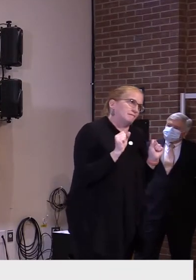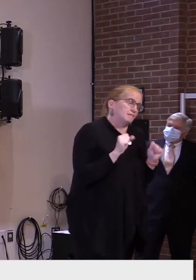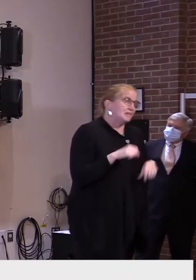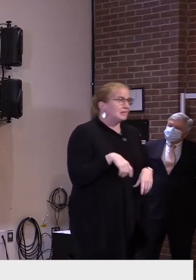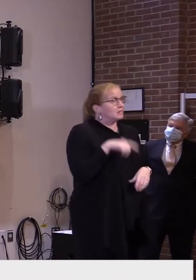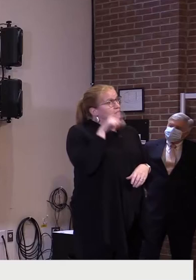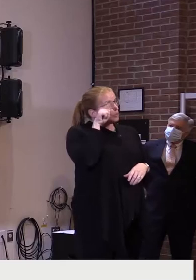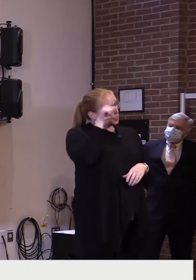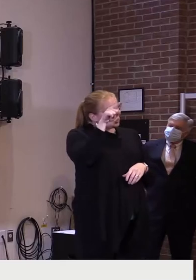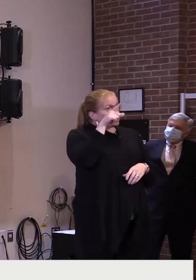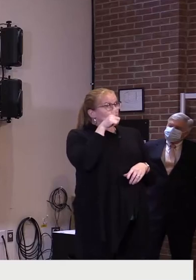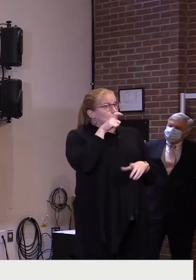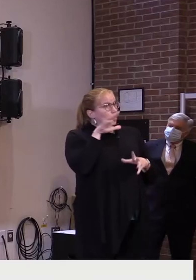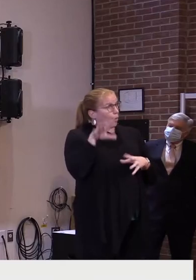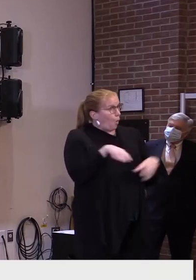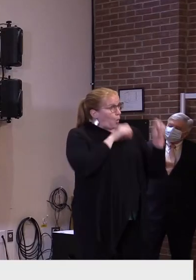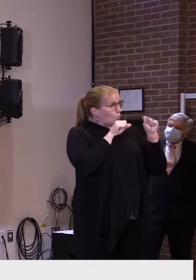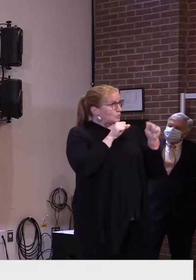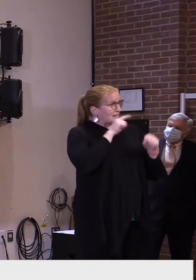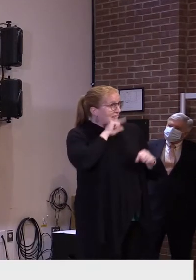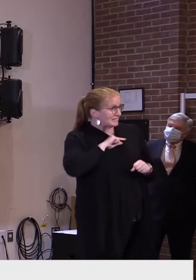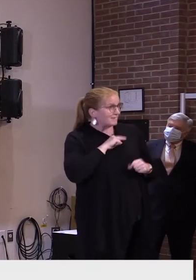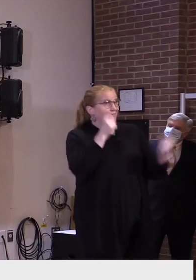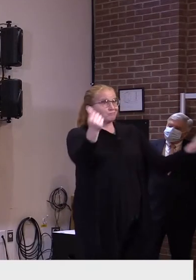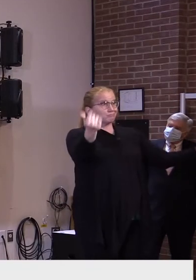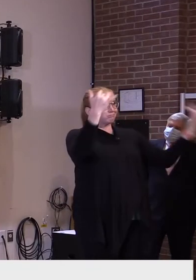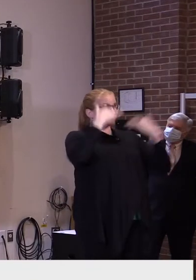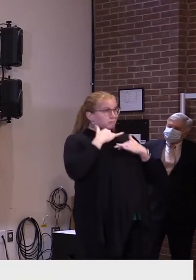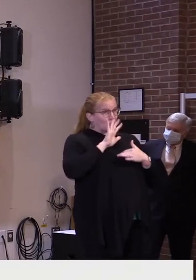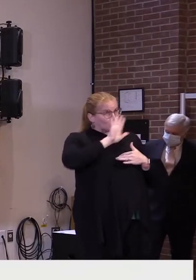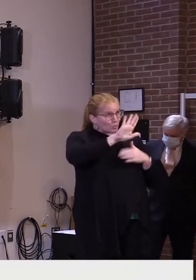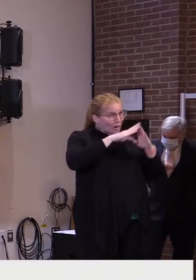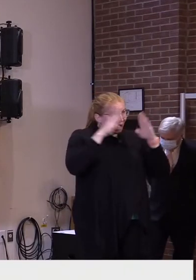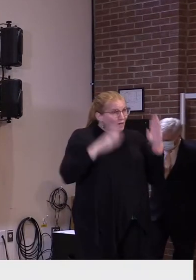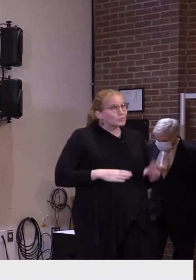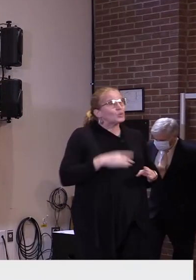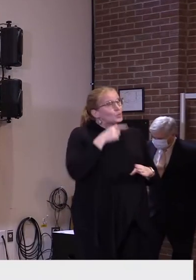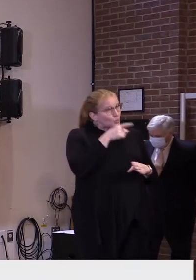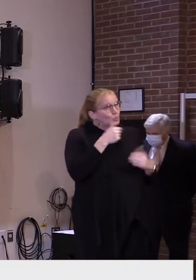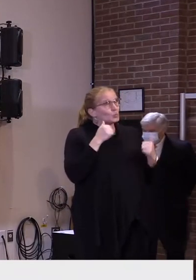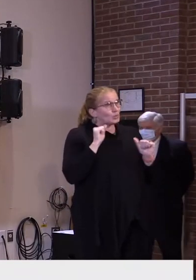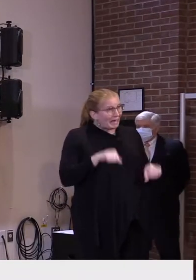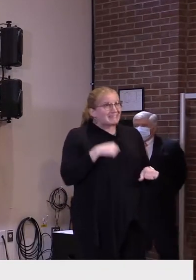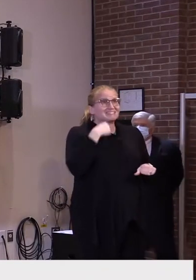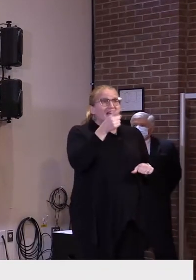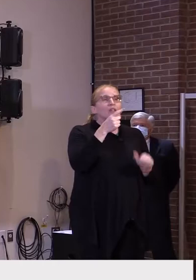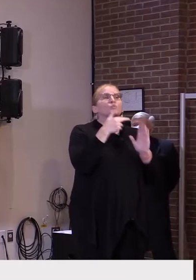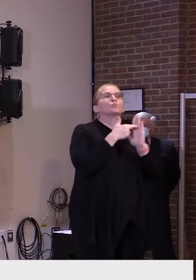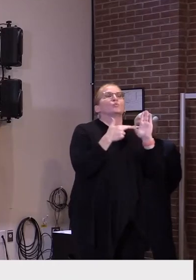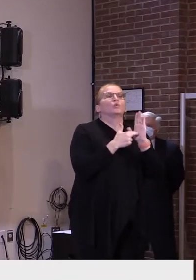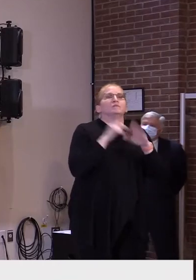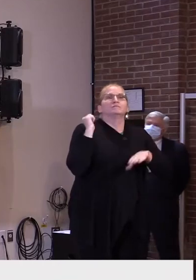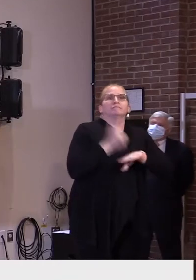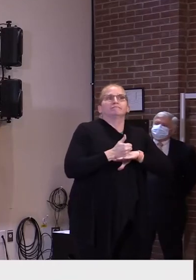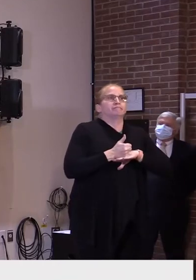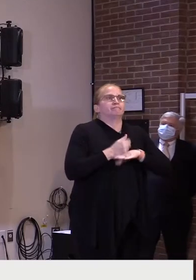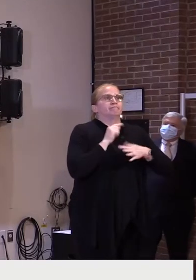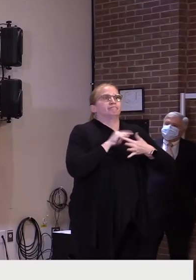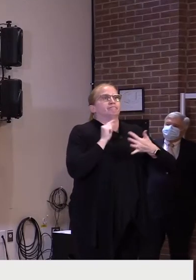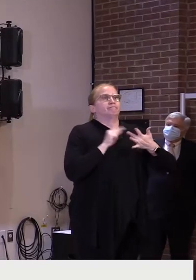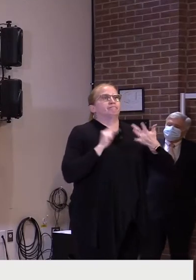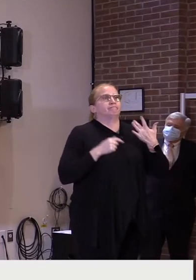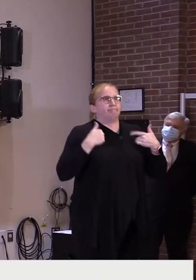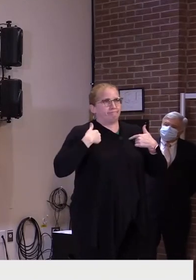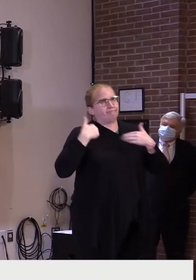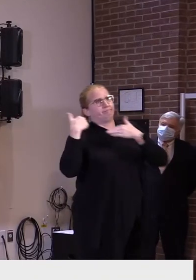have the right to inquire and set the rules. Two, keep it small. The more